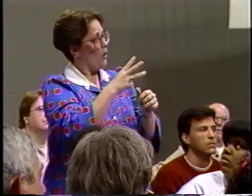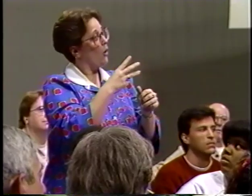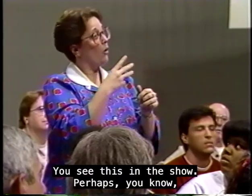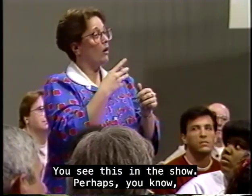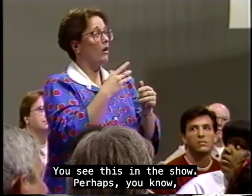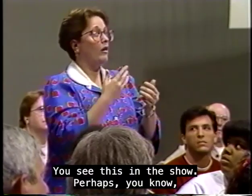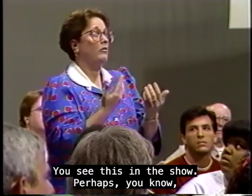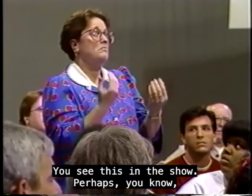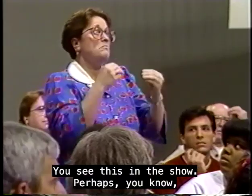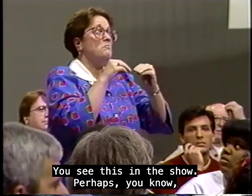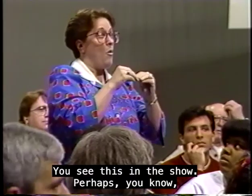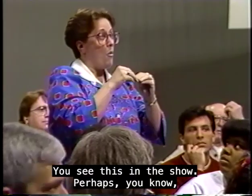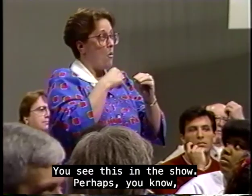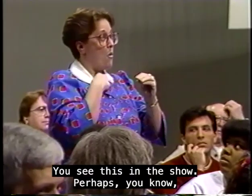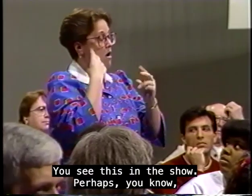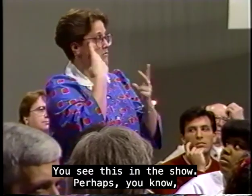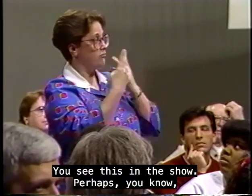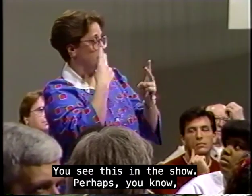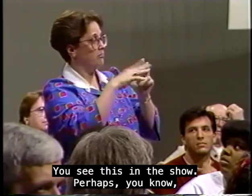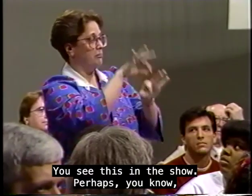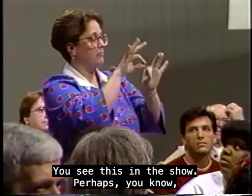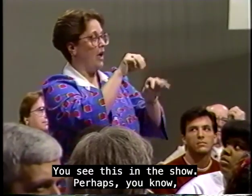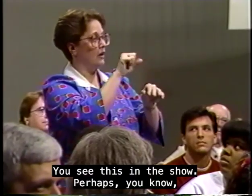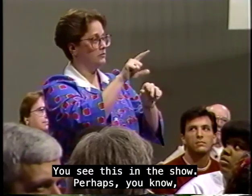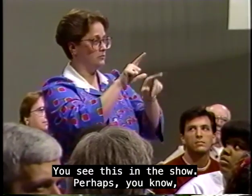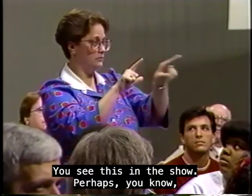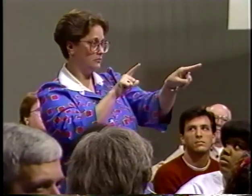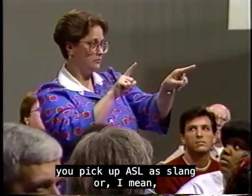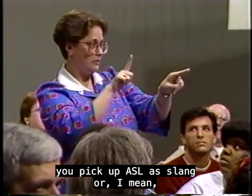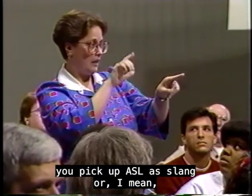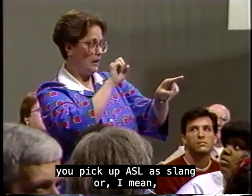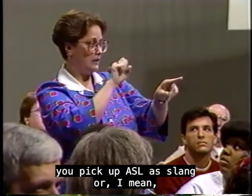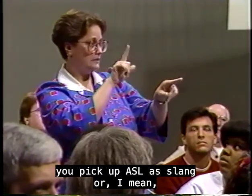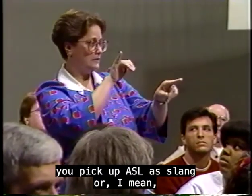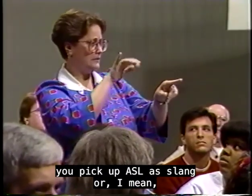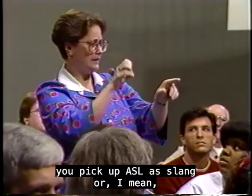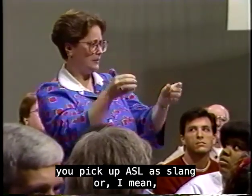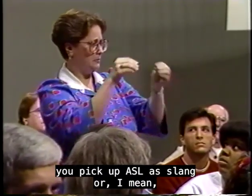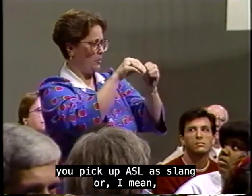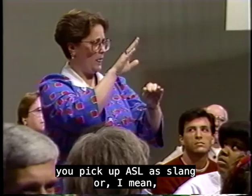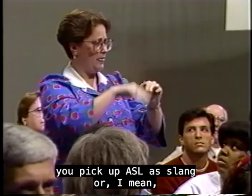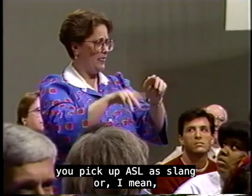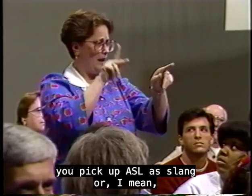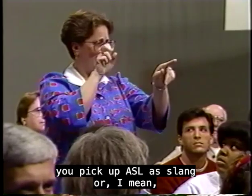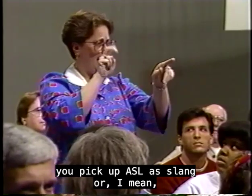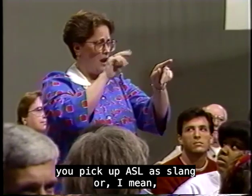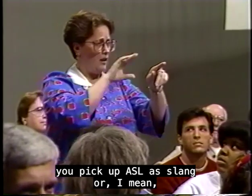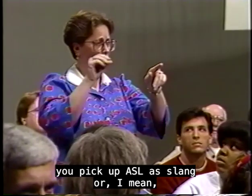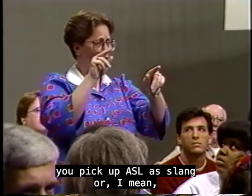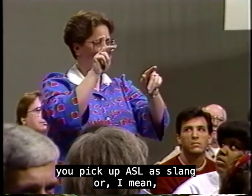You see this in the show? Perhaps, you pick up ASL as slang?